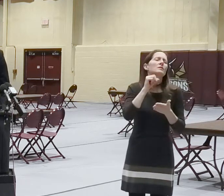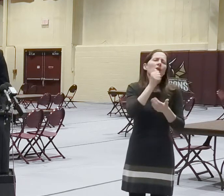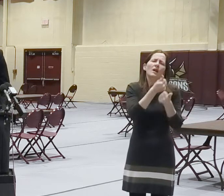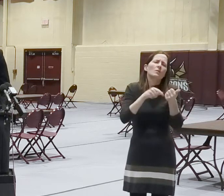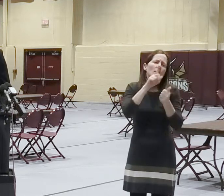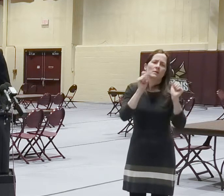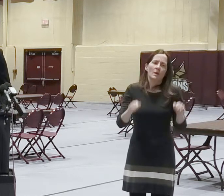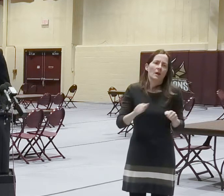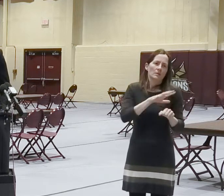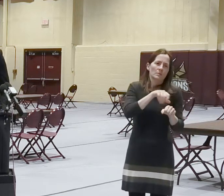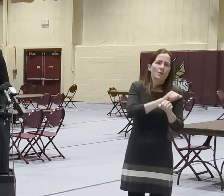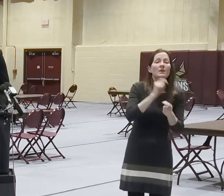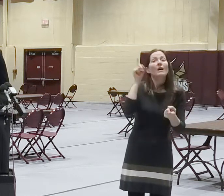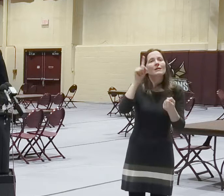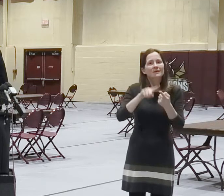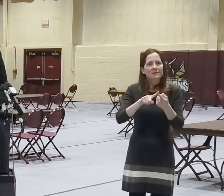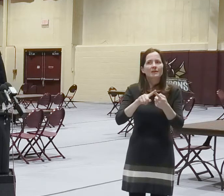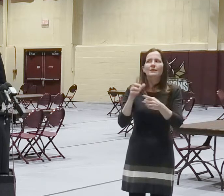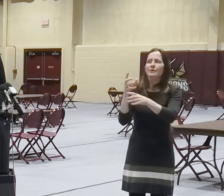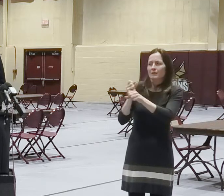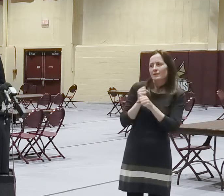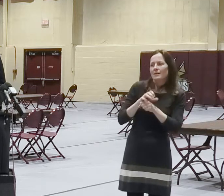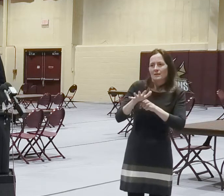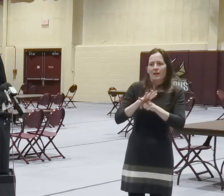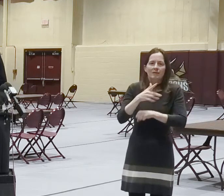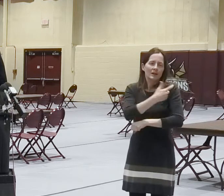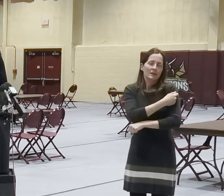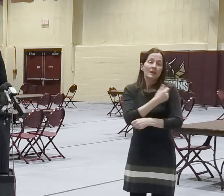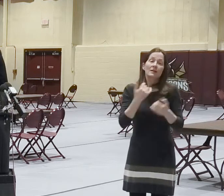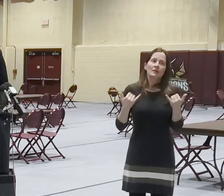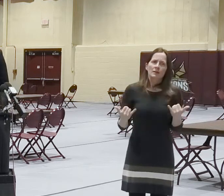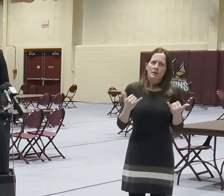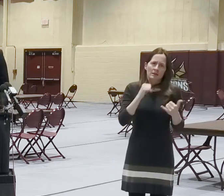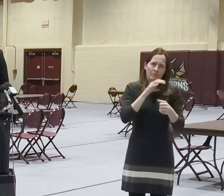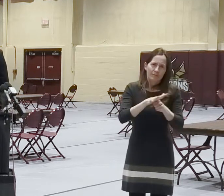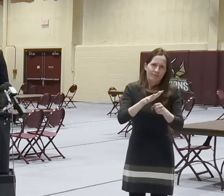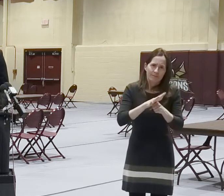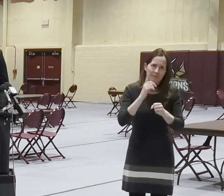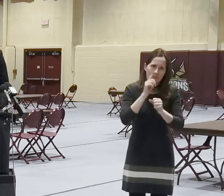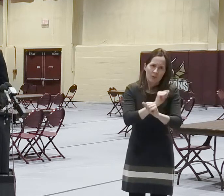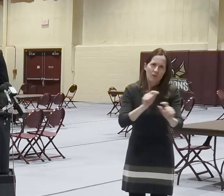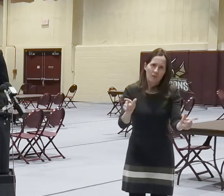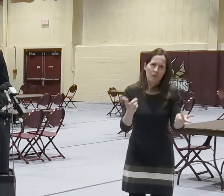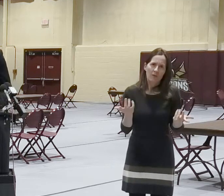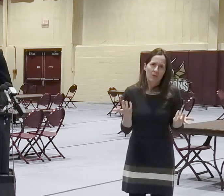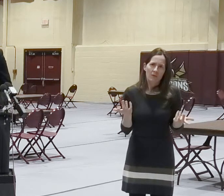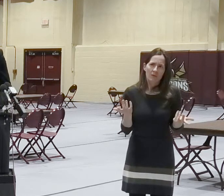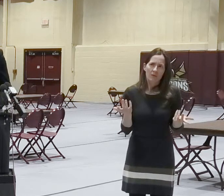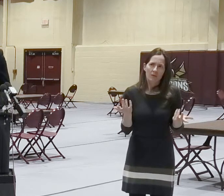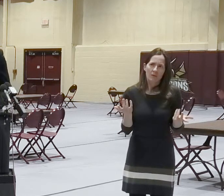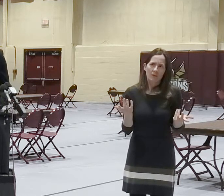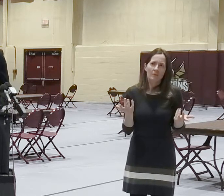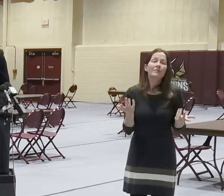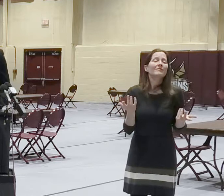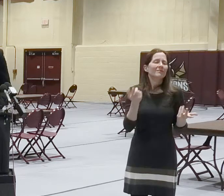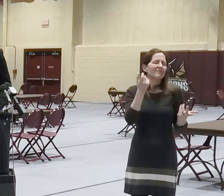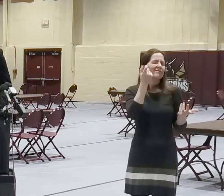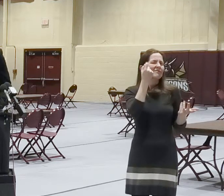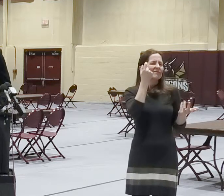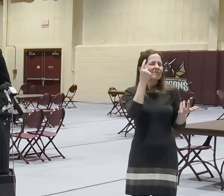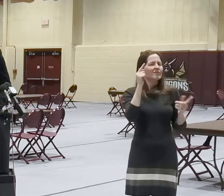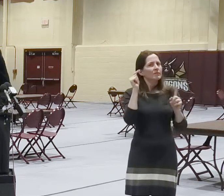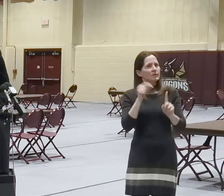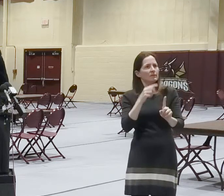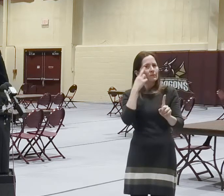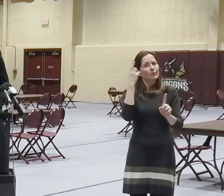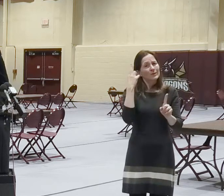we currently do not have enough vaccine. This is why we need both your help and